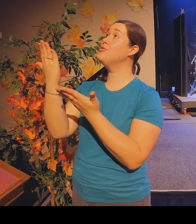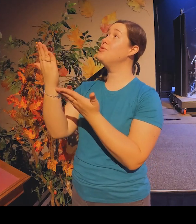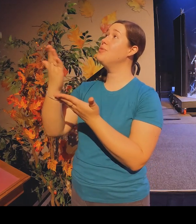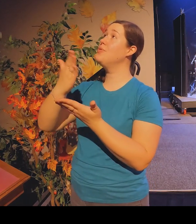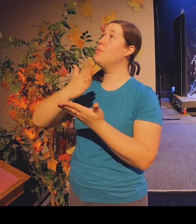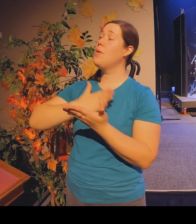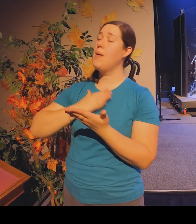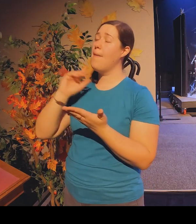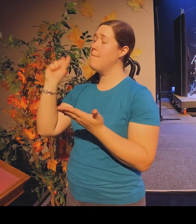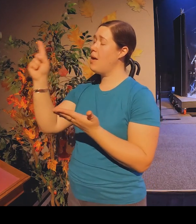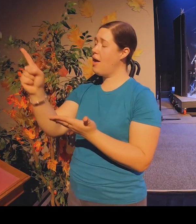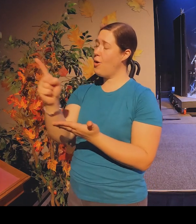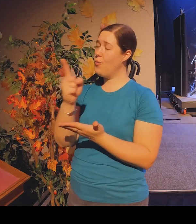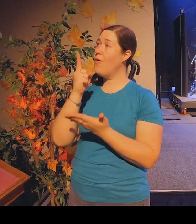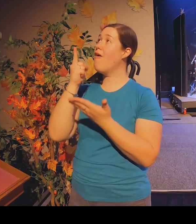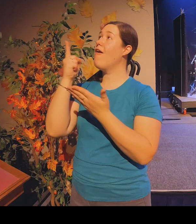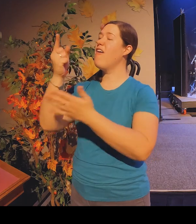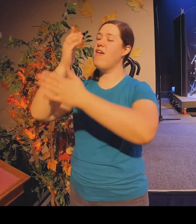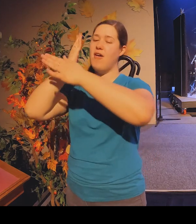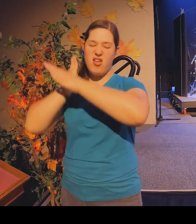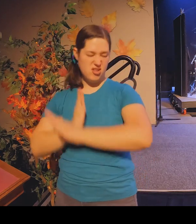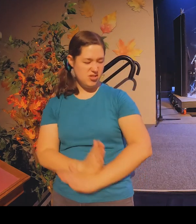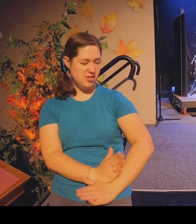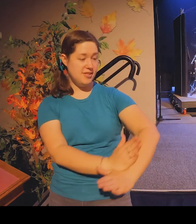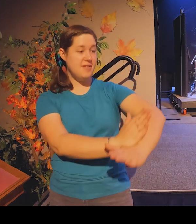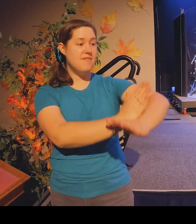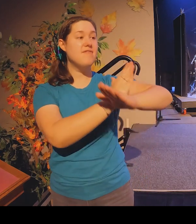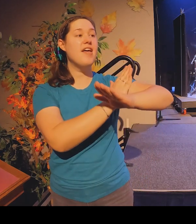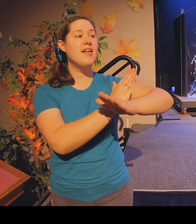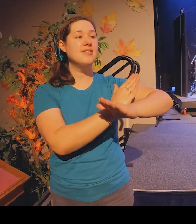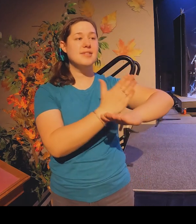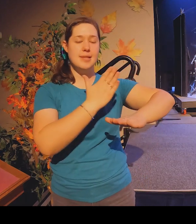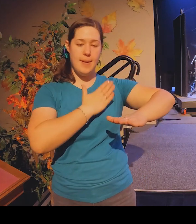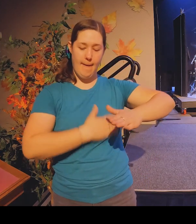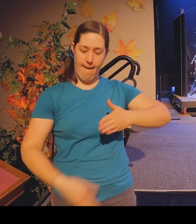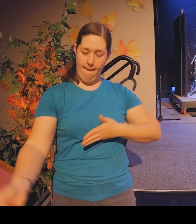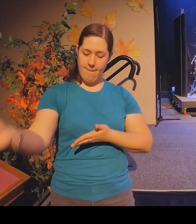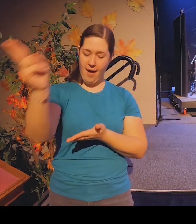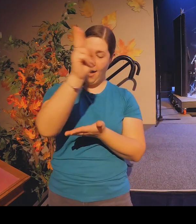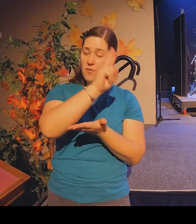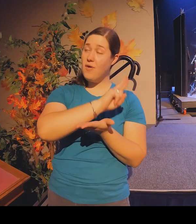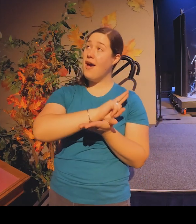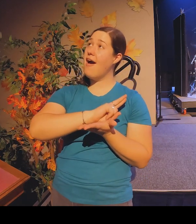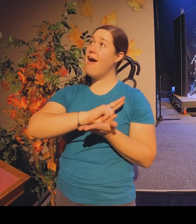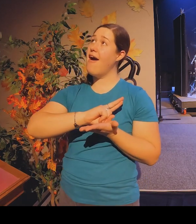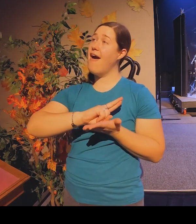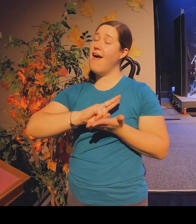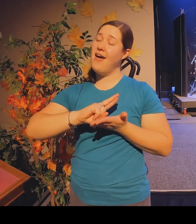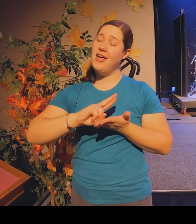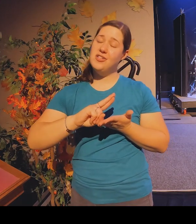need you. My one defense, my